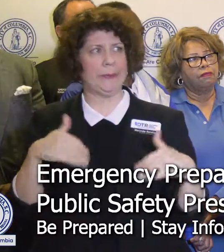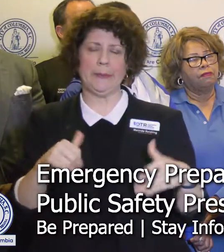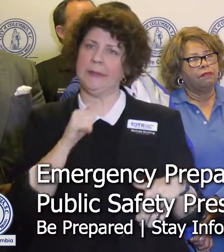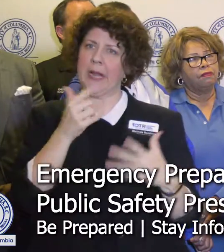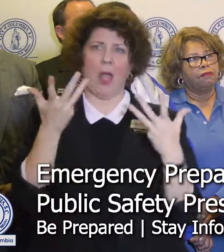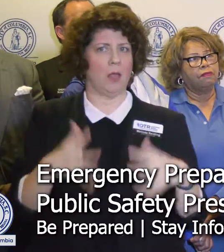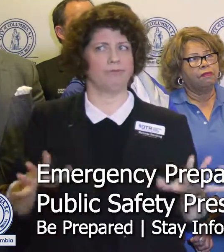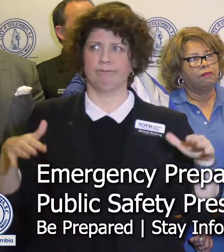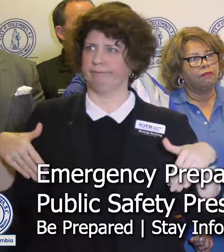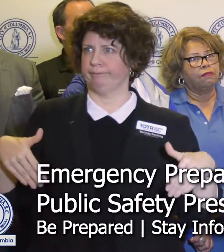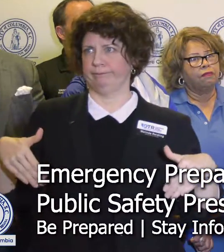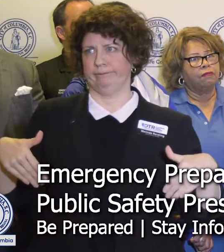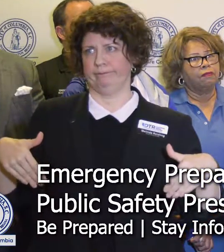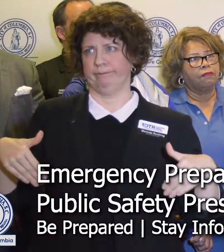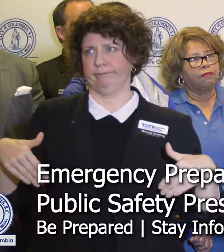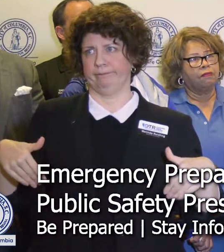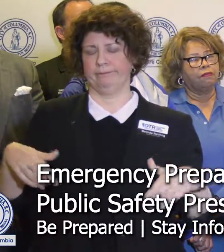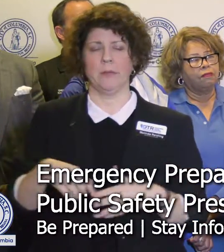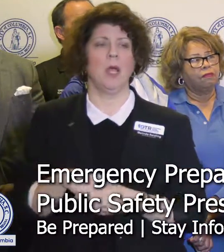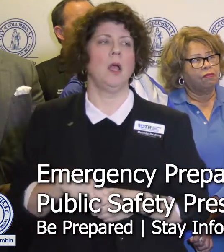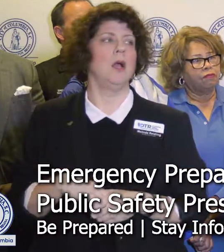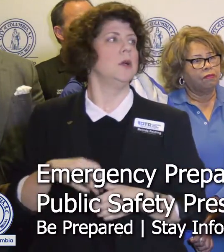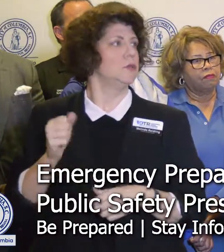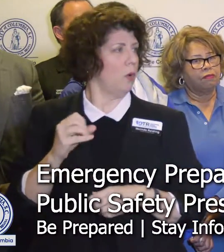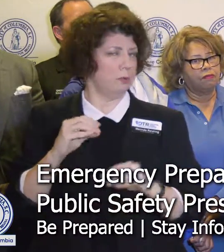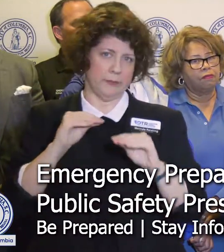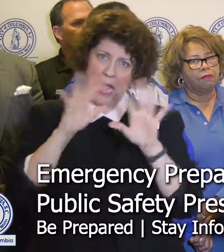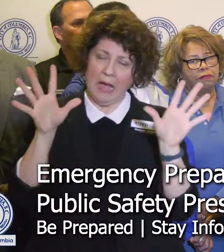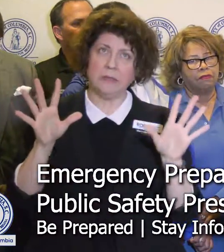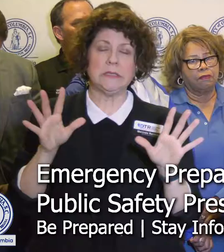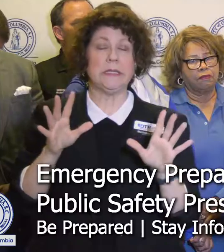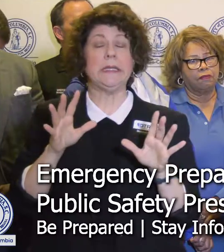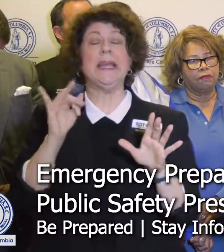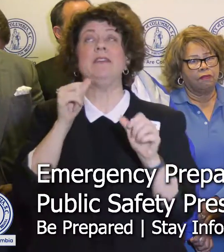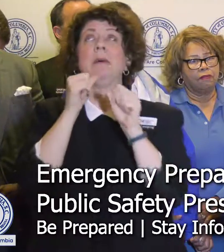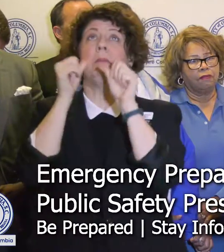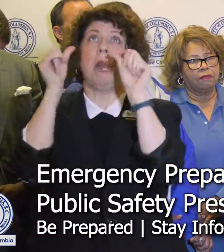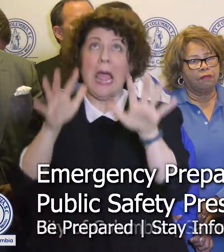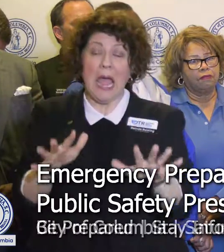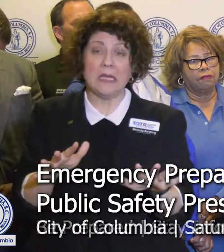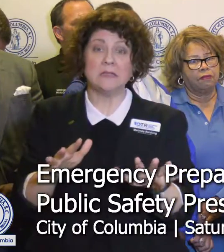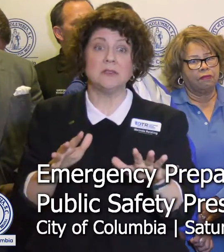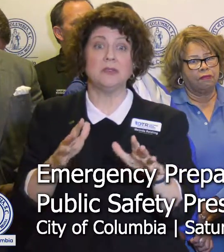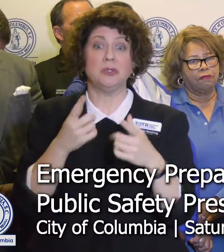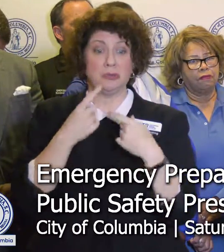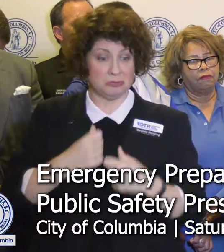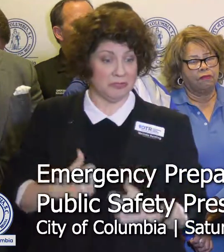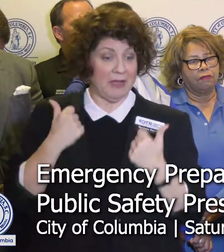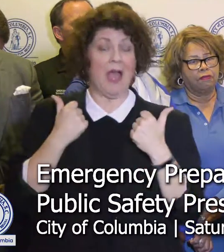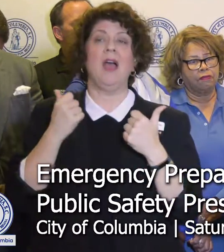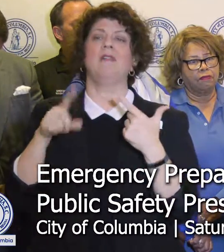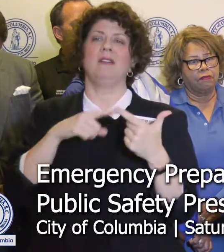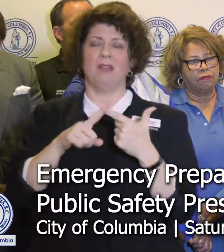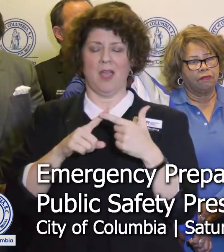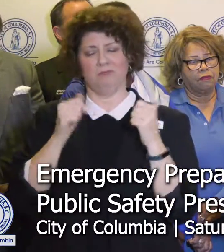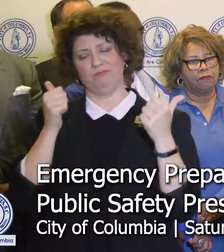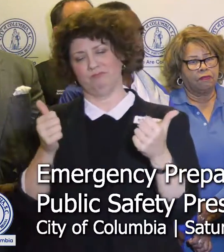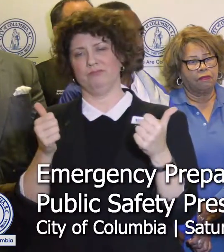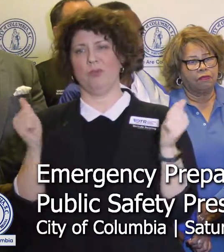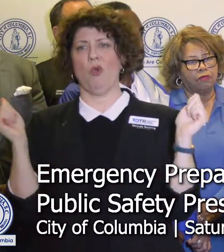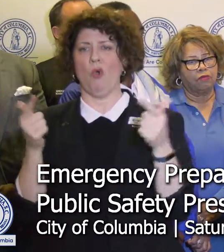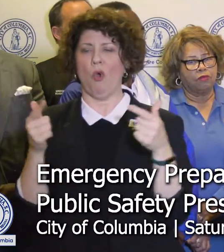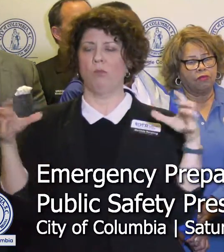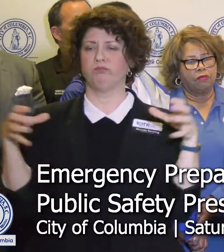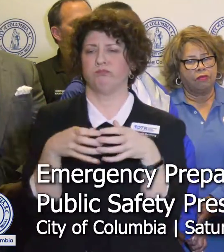shift into the next phase. And obviously, if we're blessed to make it through this storm then as a community we'll come together and make sure